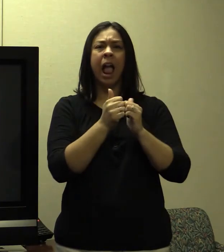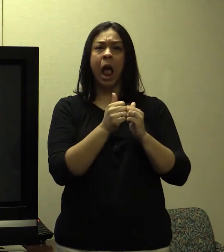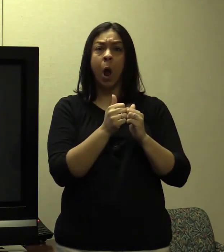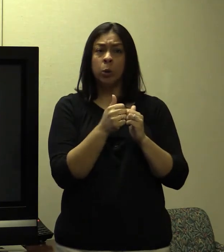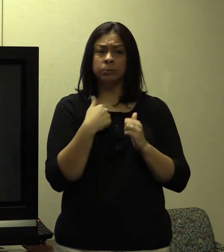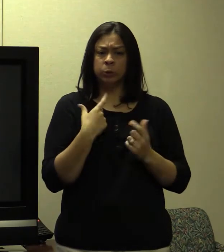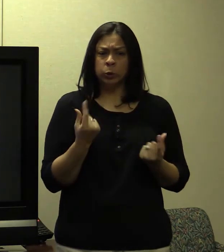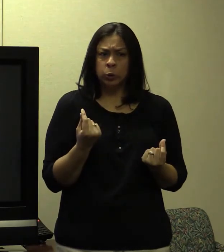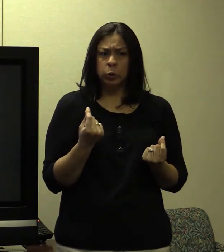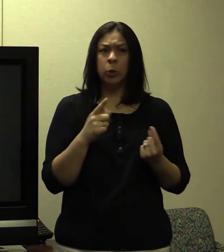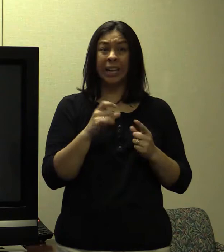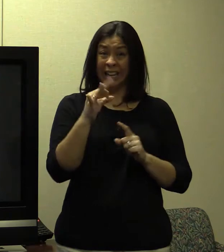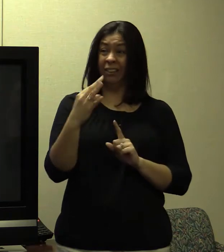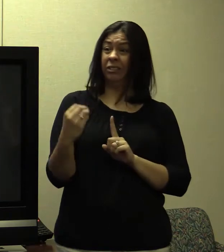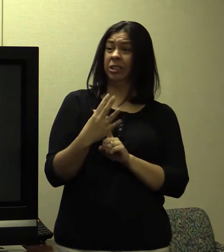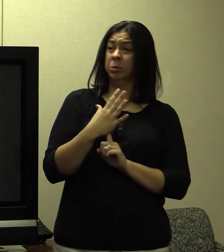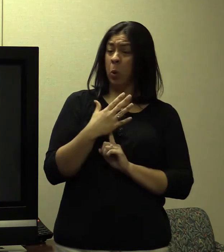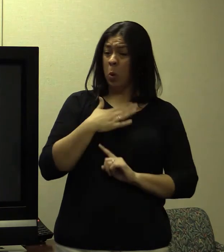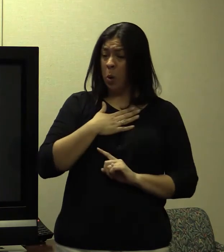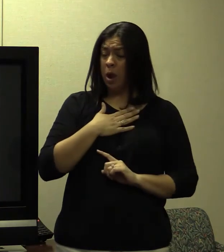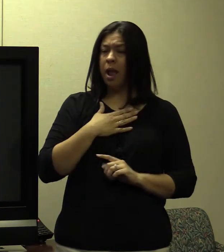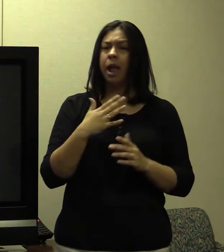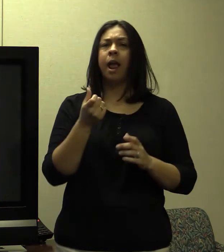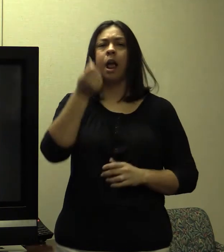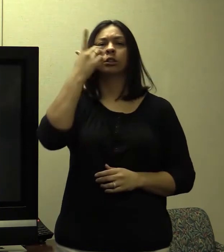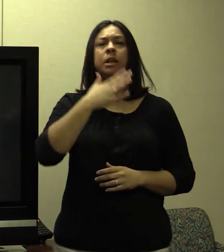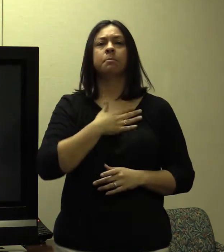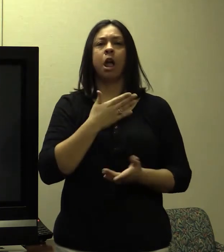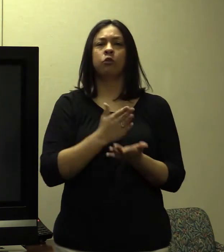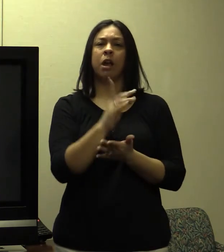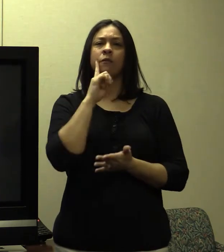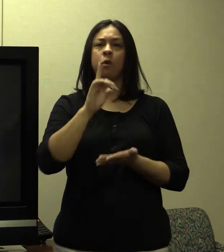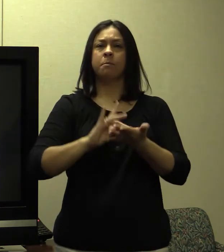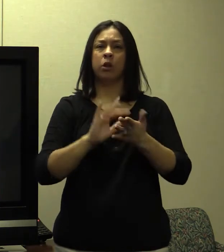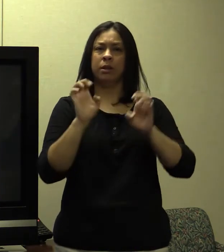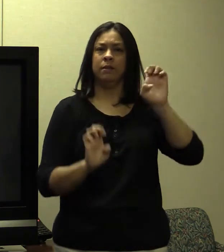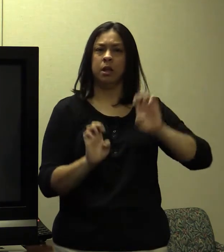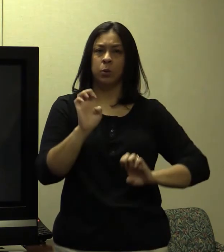and understand your right to medical evaluation.